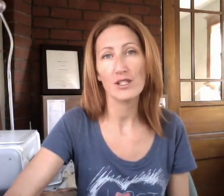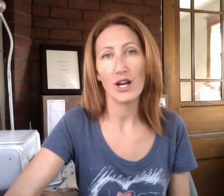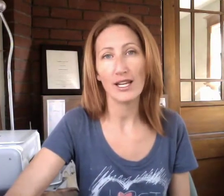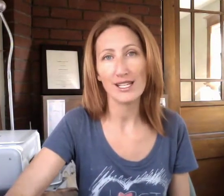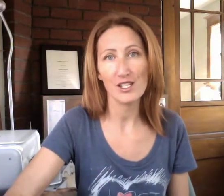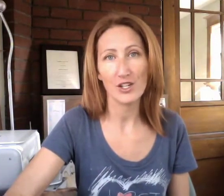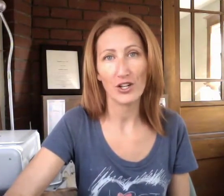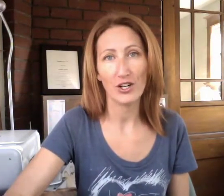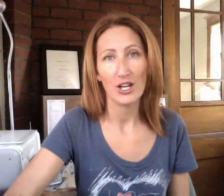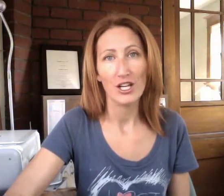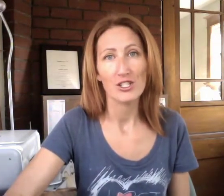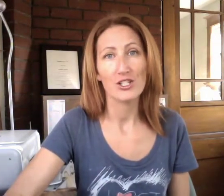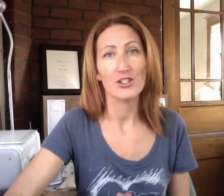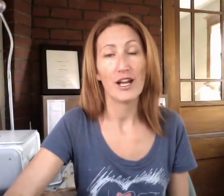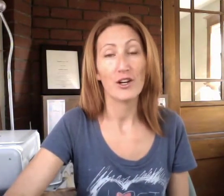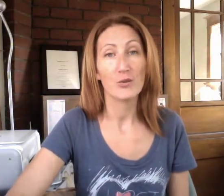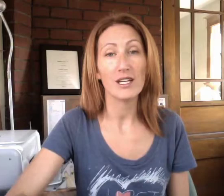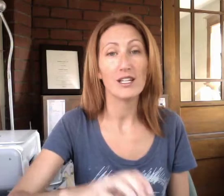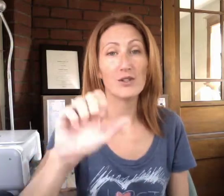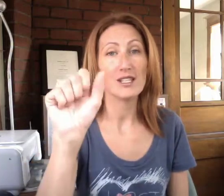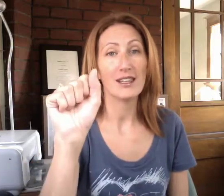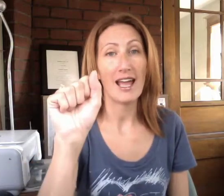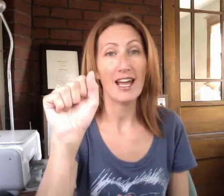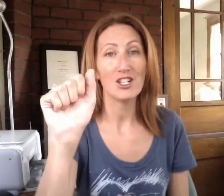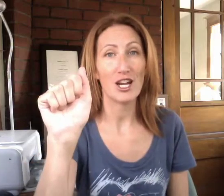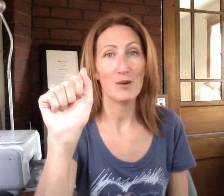lot easier to learn how to read using the hand shapes.